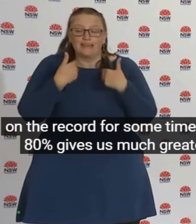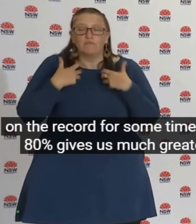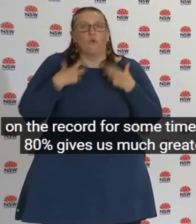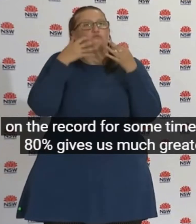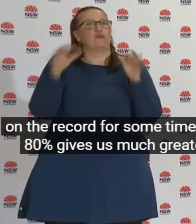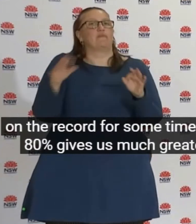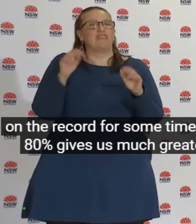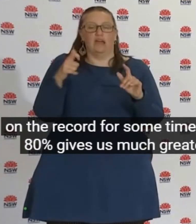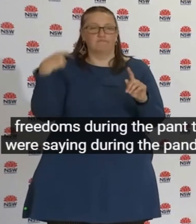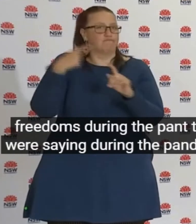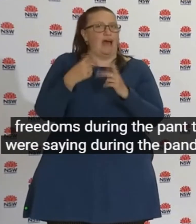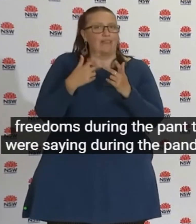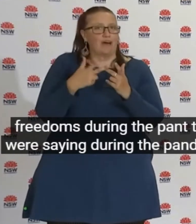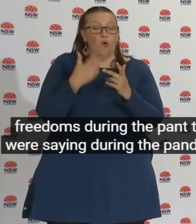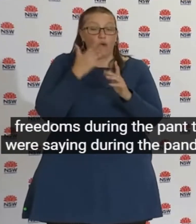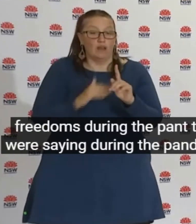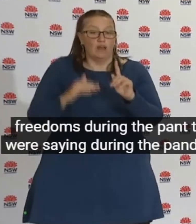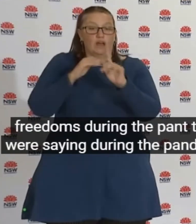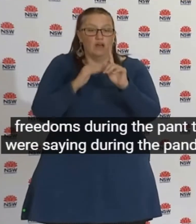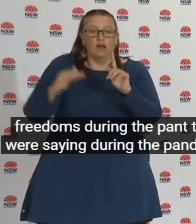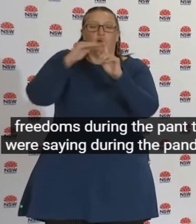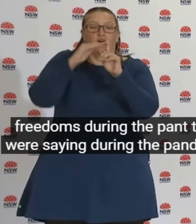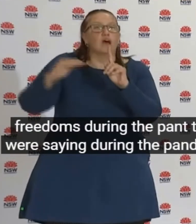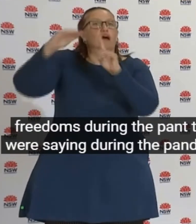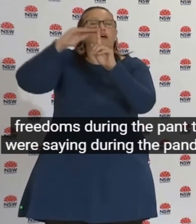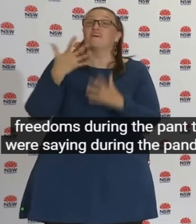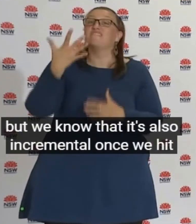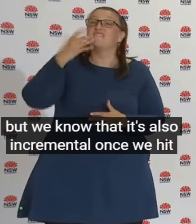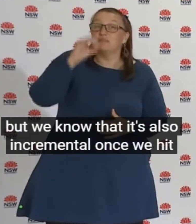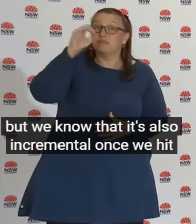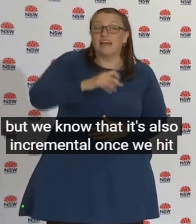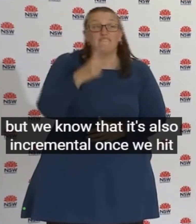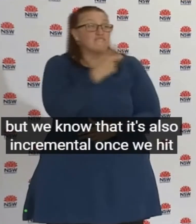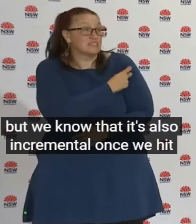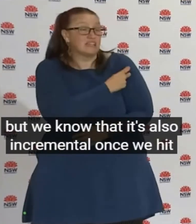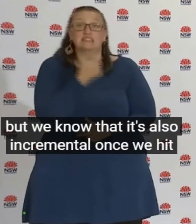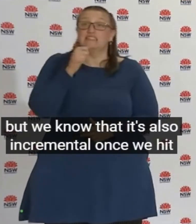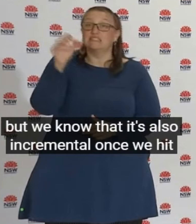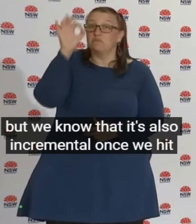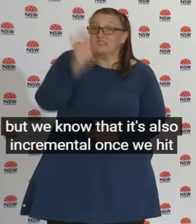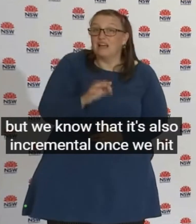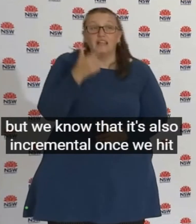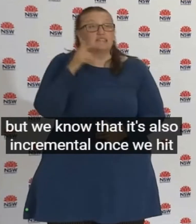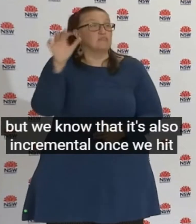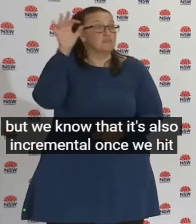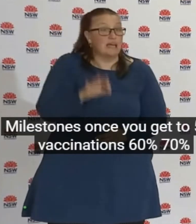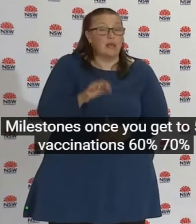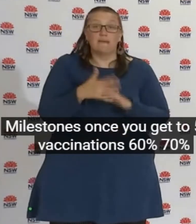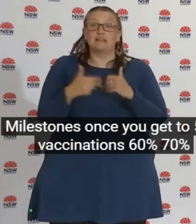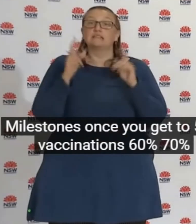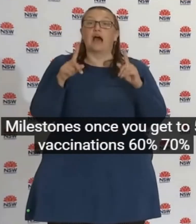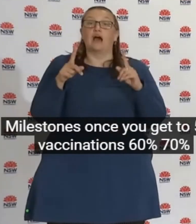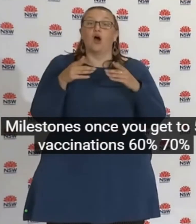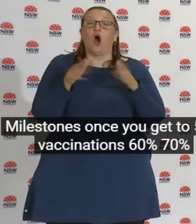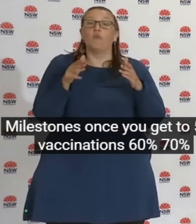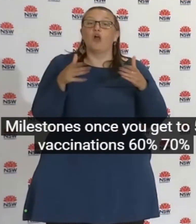incremental. Once we hit milestones, once you get to 50% vaccination, 60%, 70%, it obviously triggers more freedoms. And that's